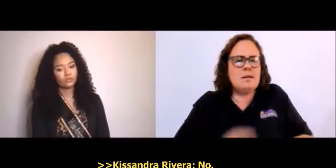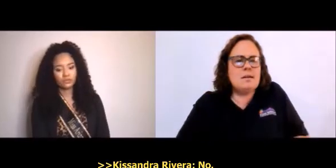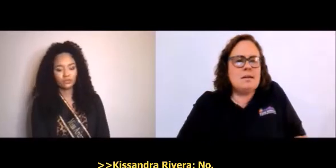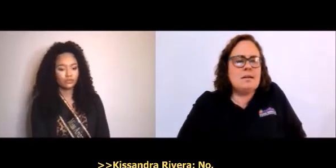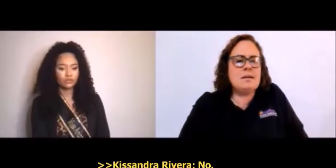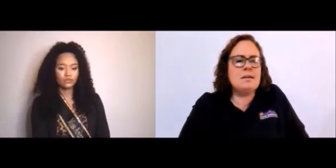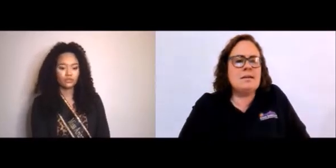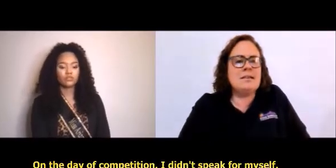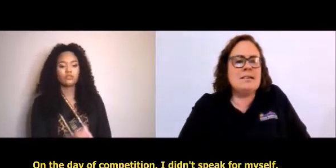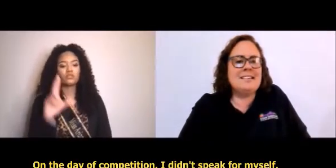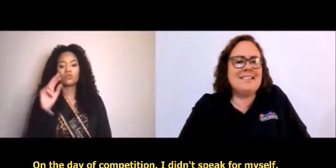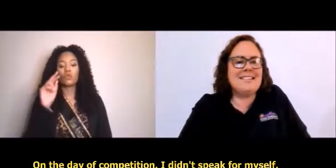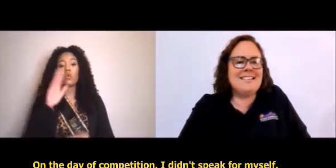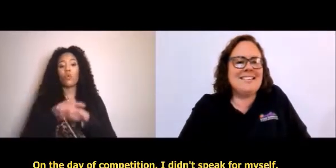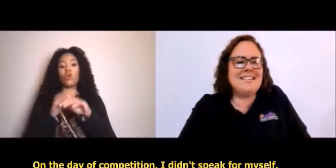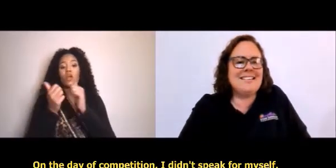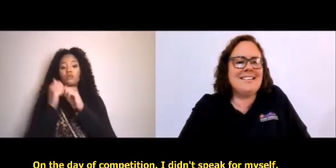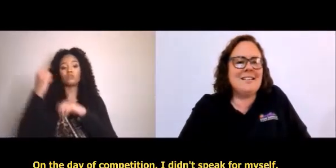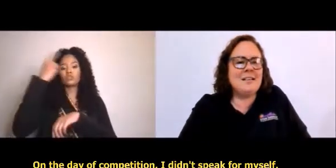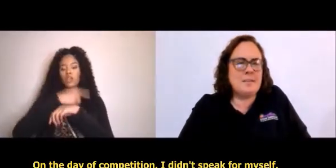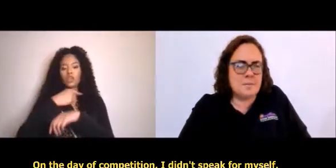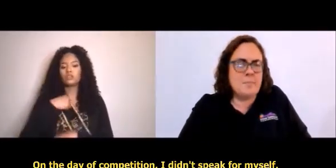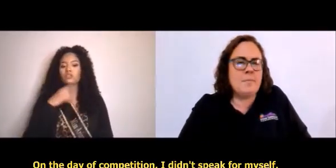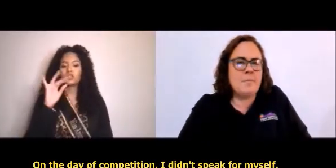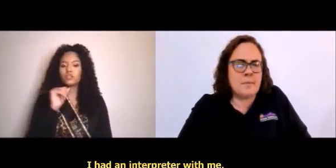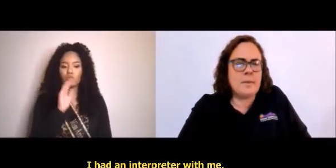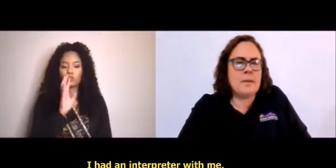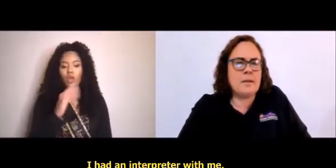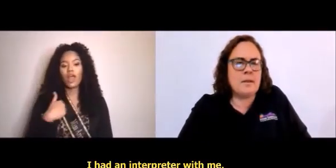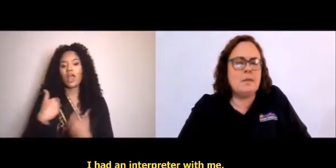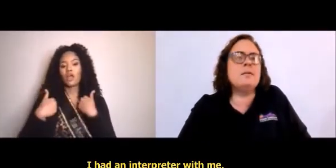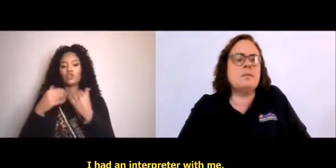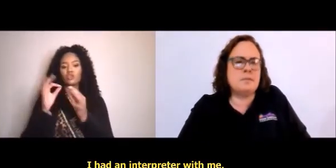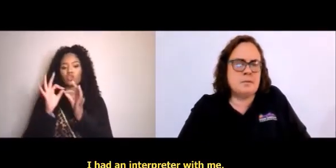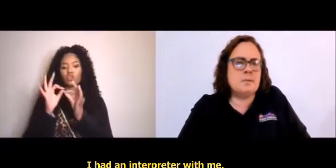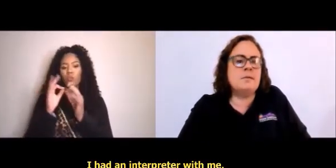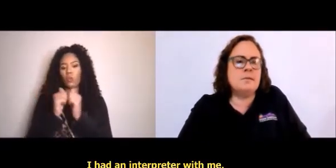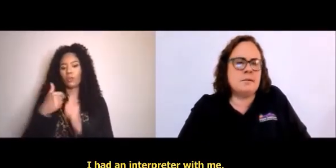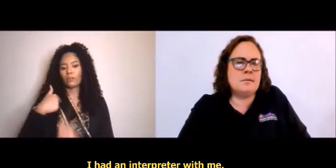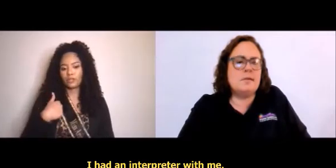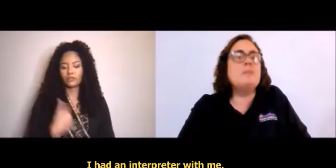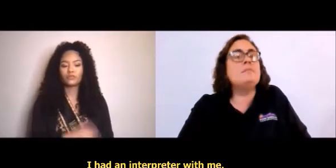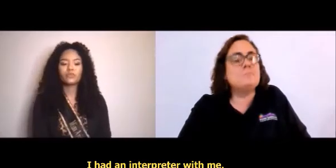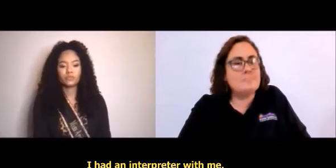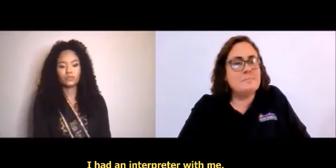No. On the day of competition, I didn't speak for myself. I had an interpreter with me.